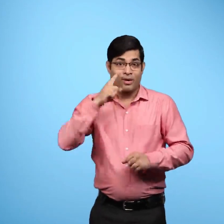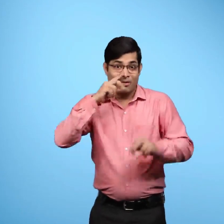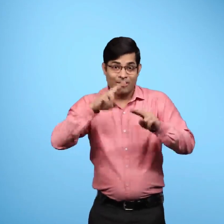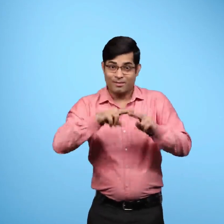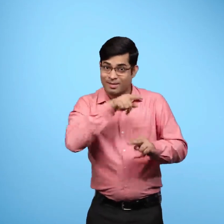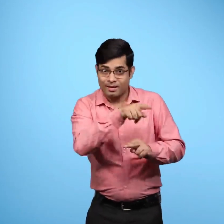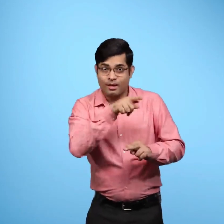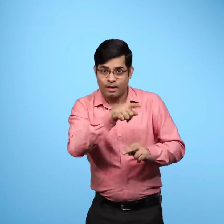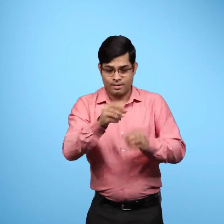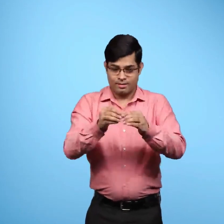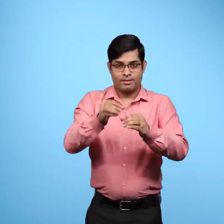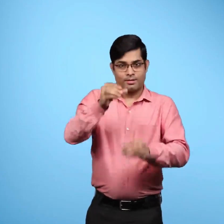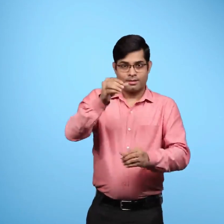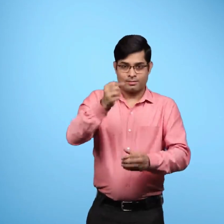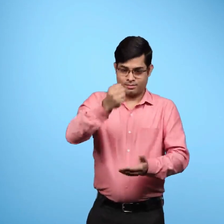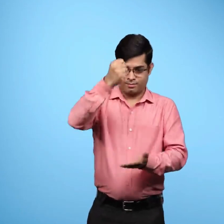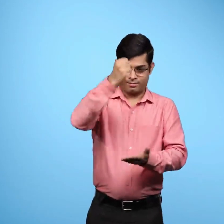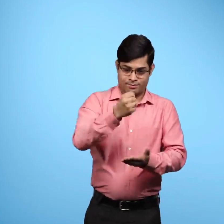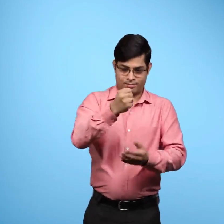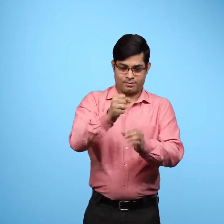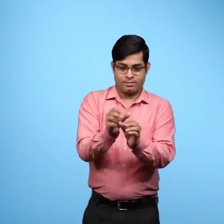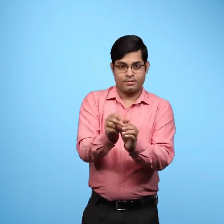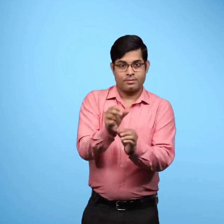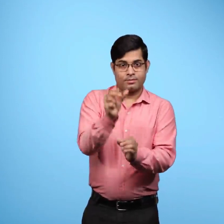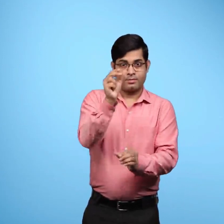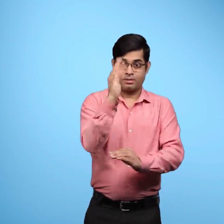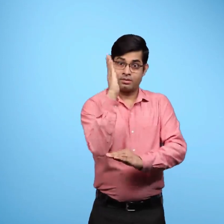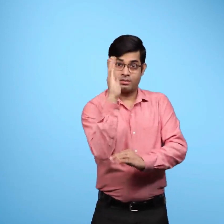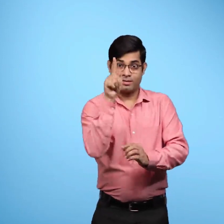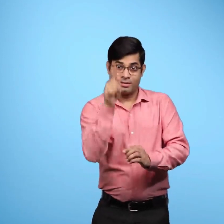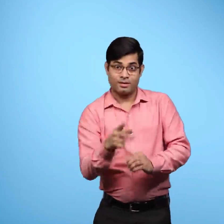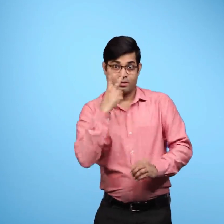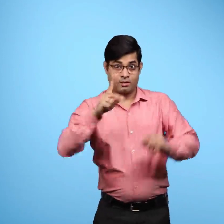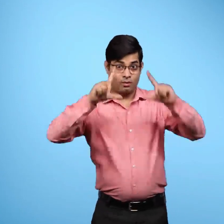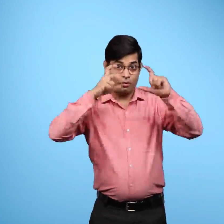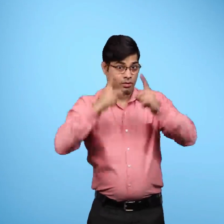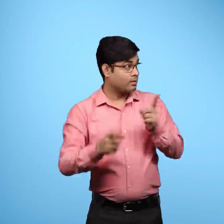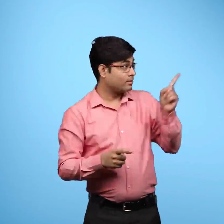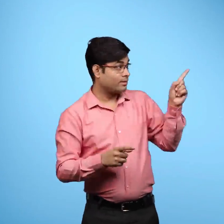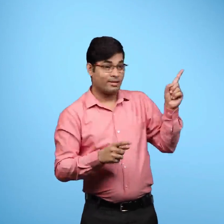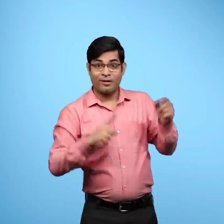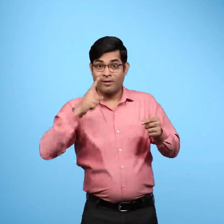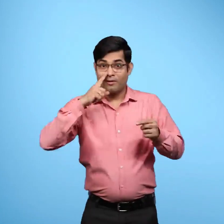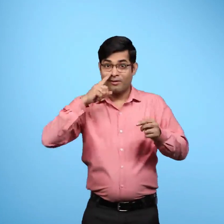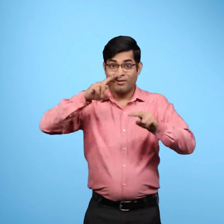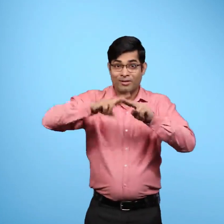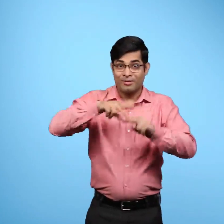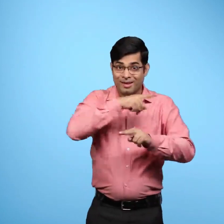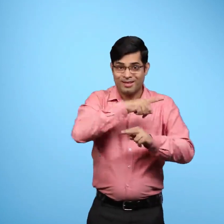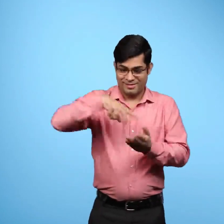Fatima keeps her stump in standing position. Picture shows Fatima is sitting on